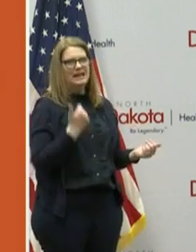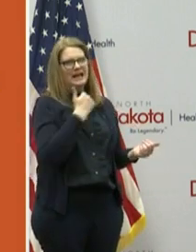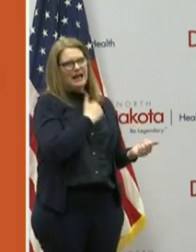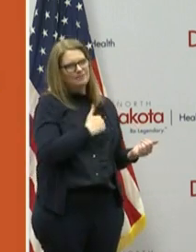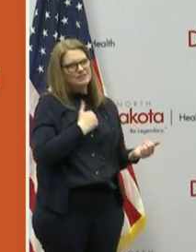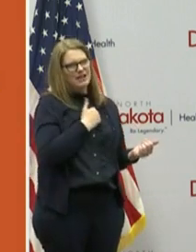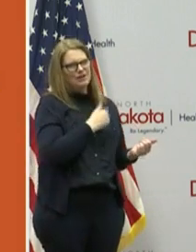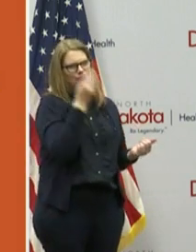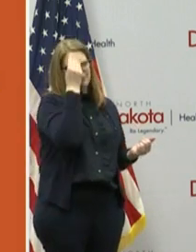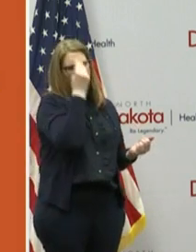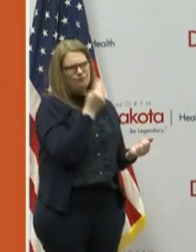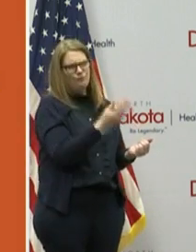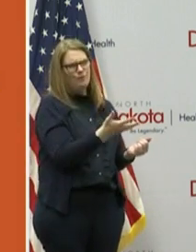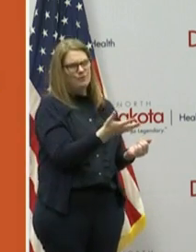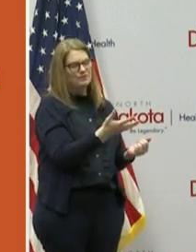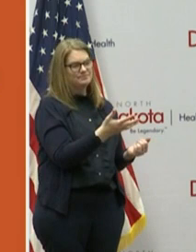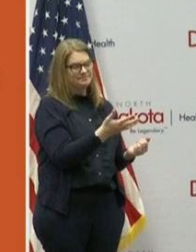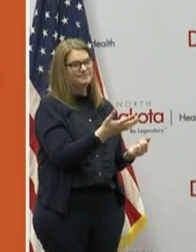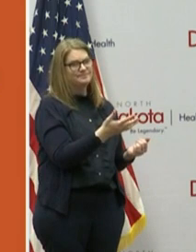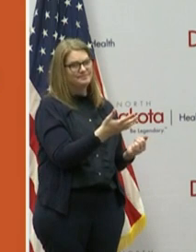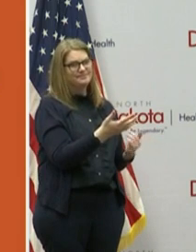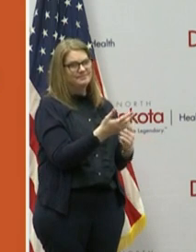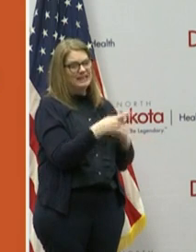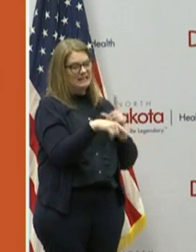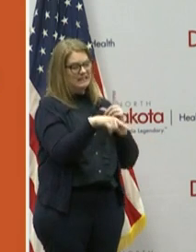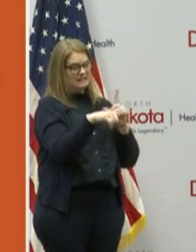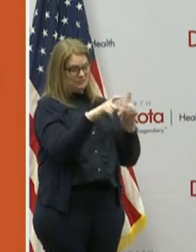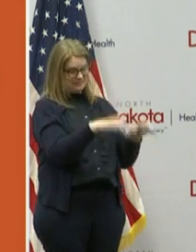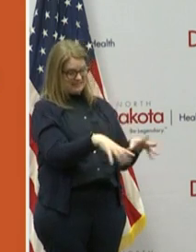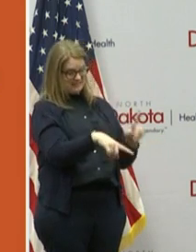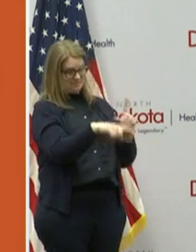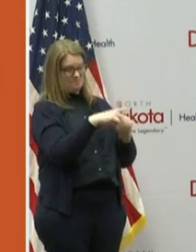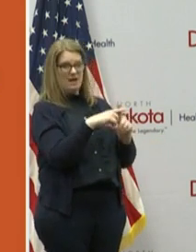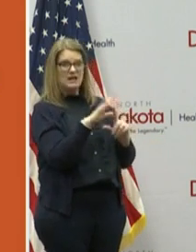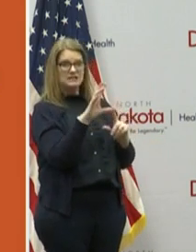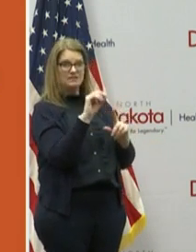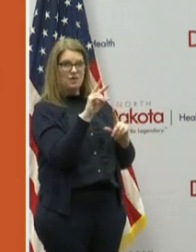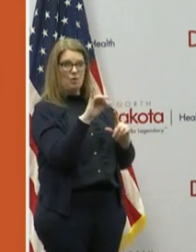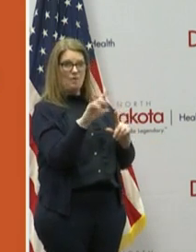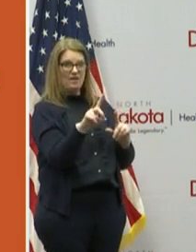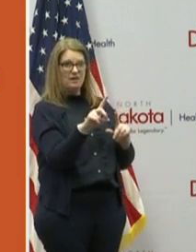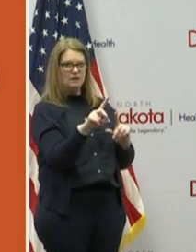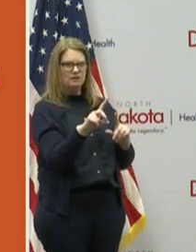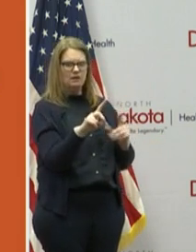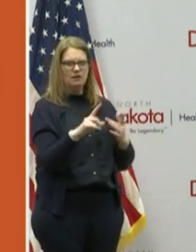to inform you, but you have been tested positive for COVID.